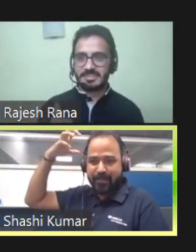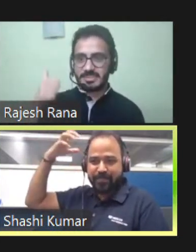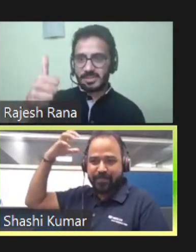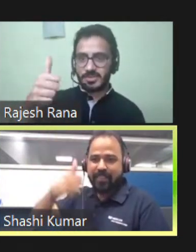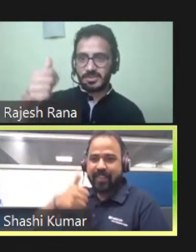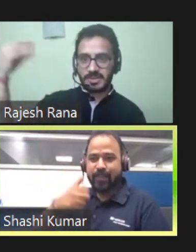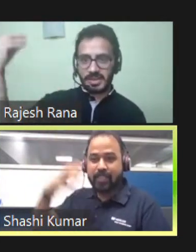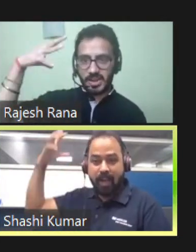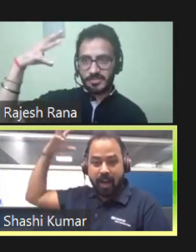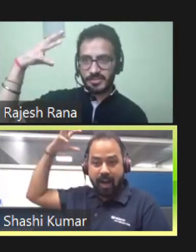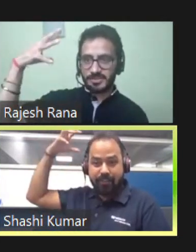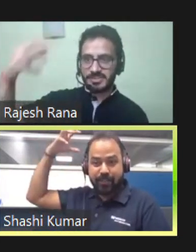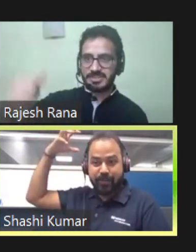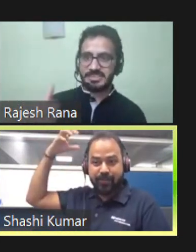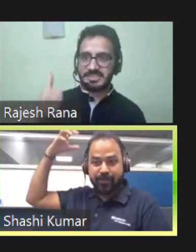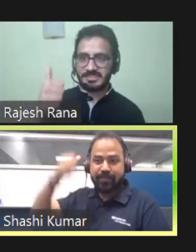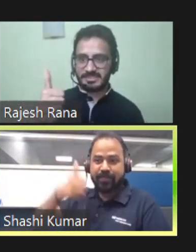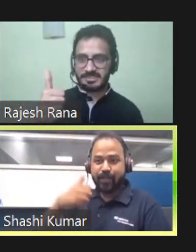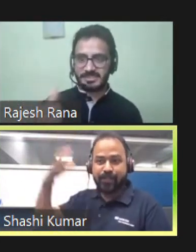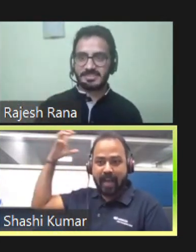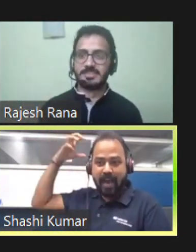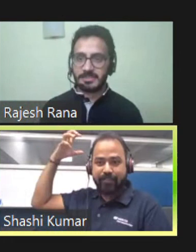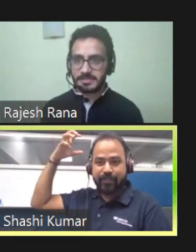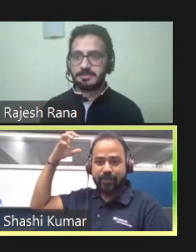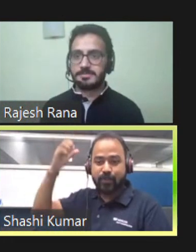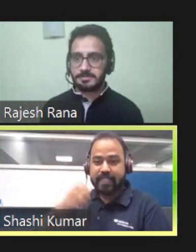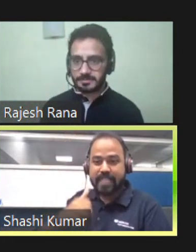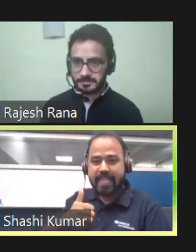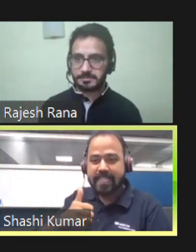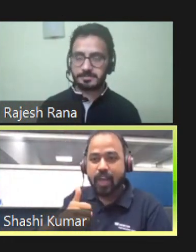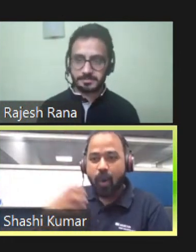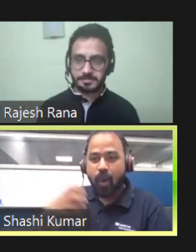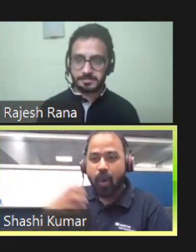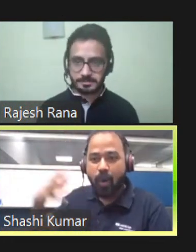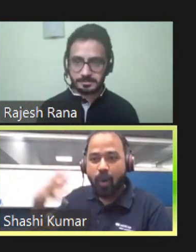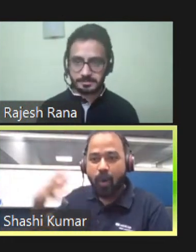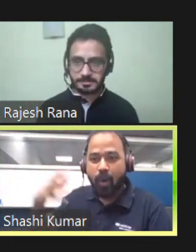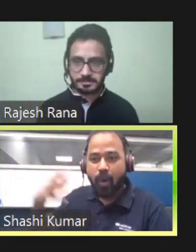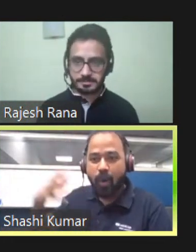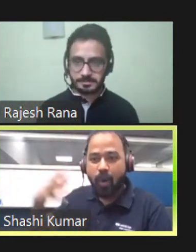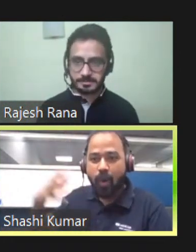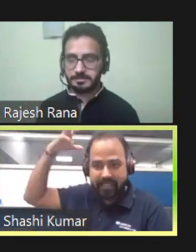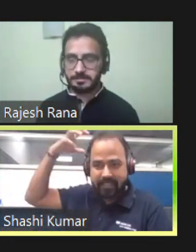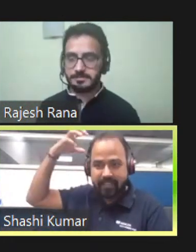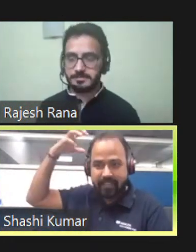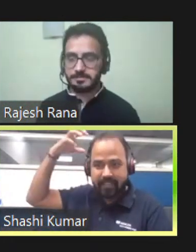afternoon. Good Afternoon. afternoon. Good afternoon. So sun is on the head.